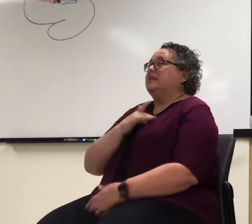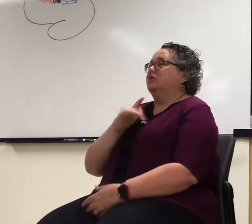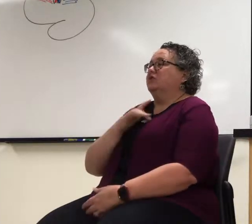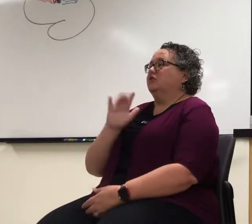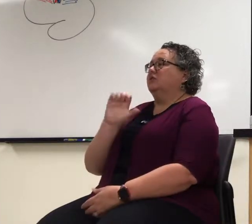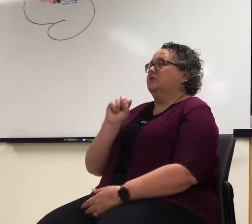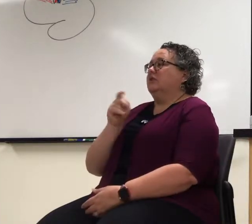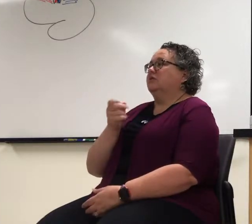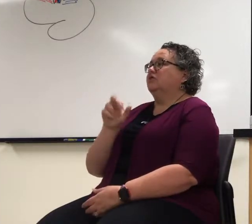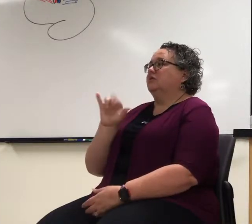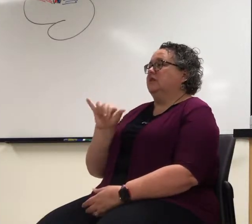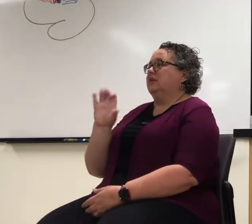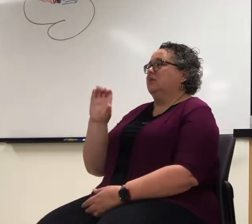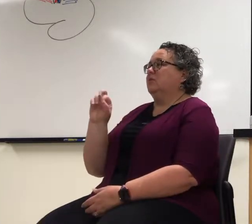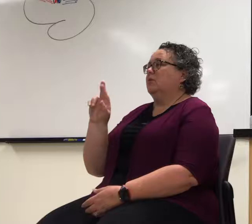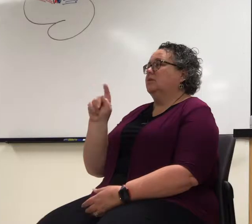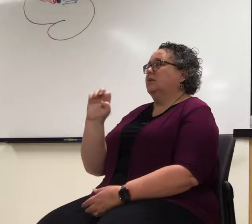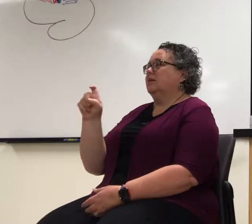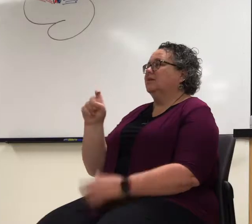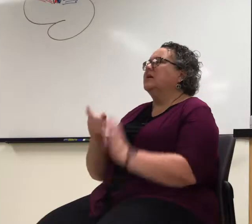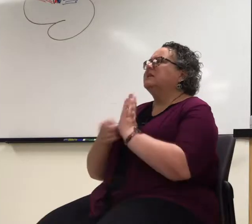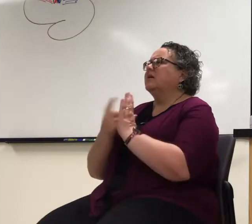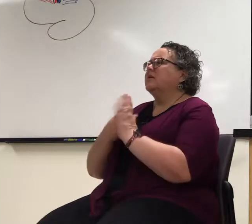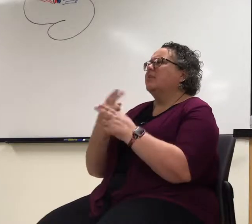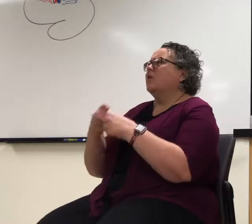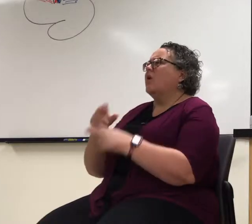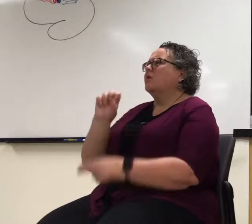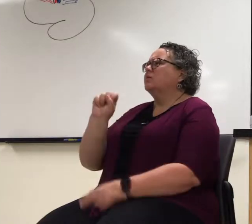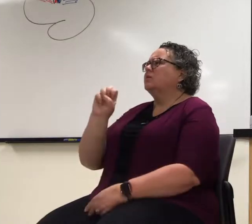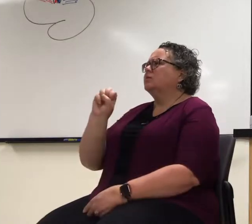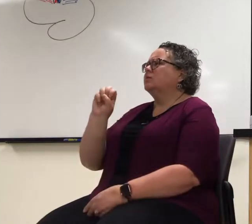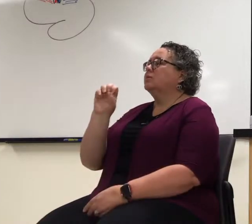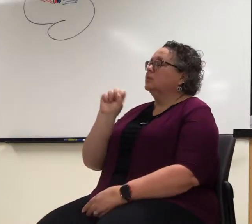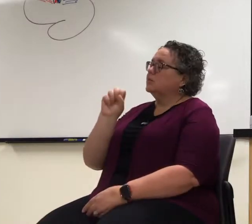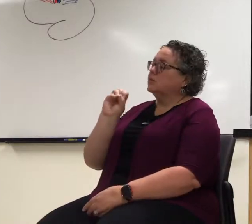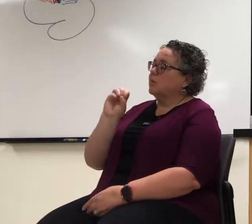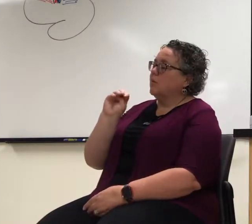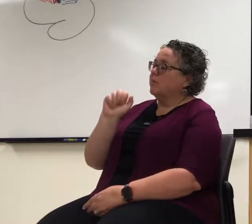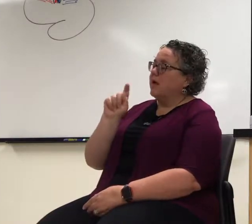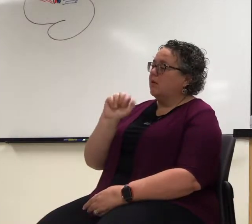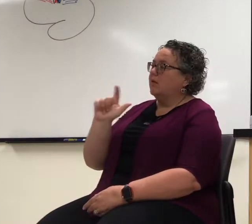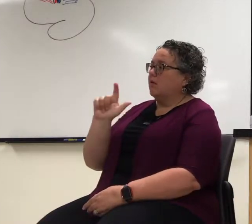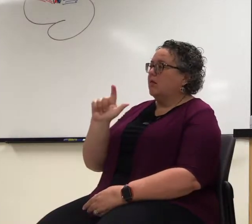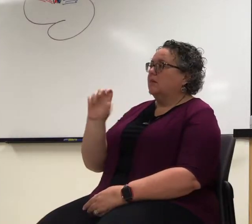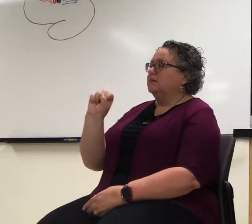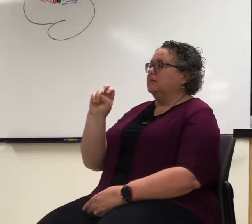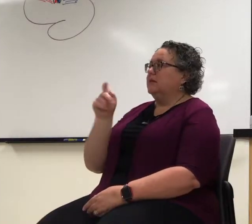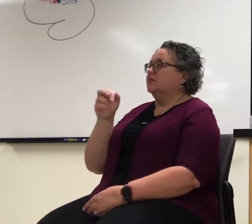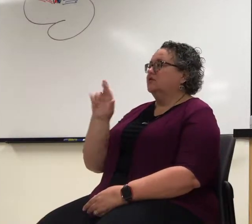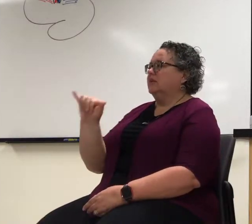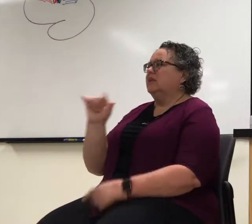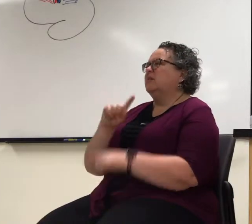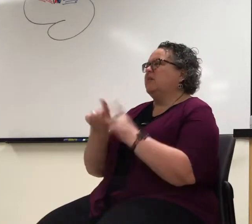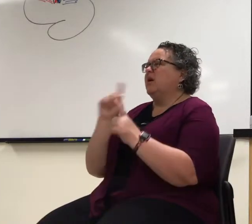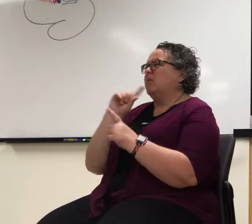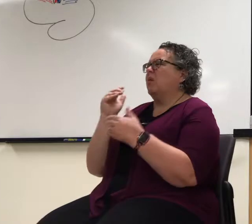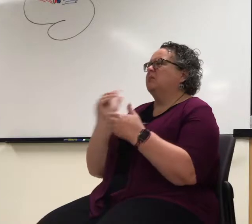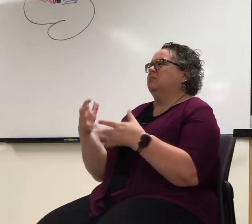sensory cortex, sometimes called somatosensory, but I'll just say sensory for shortness.